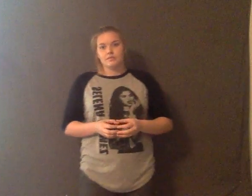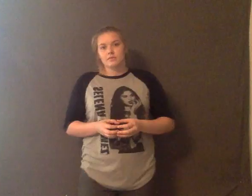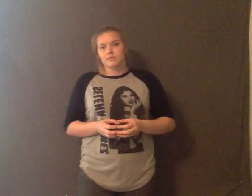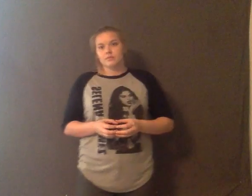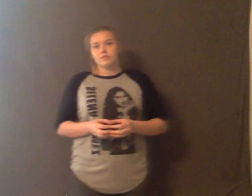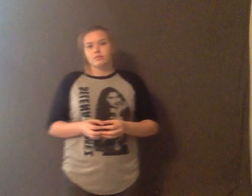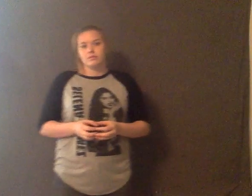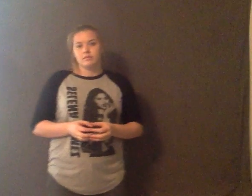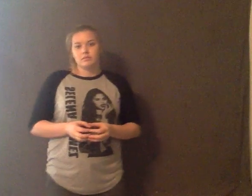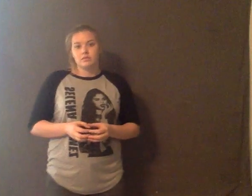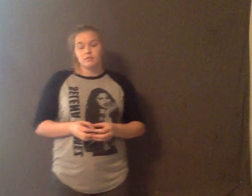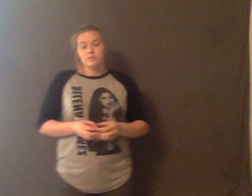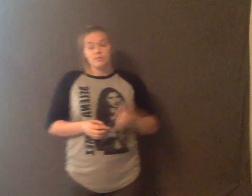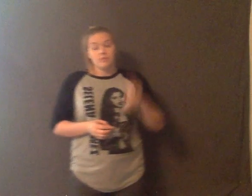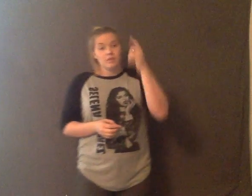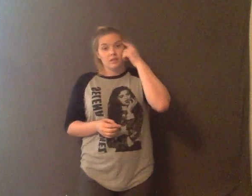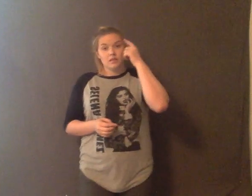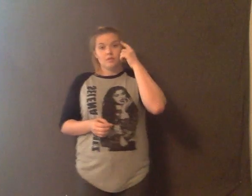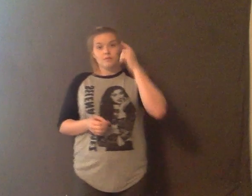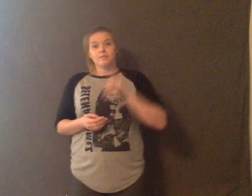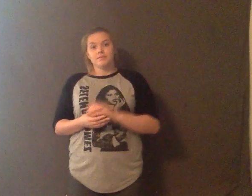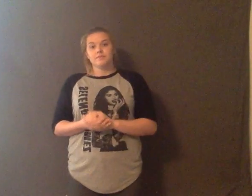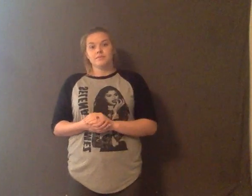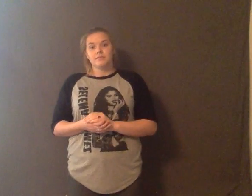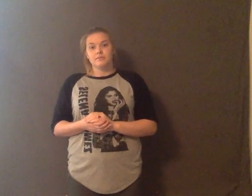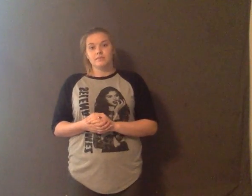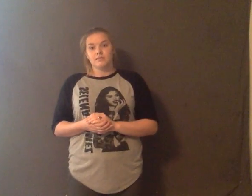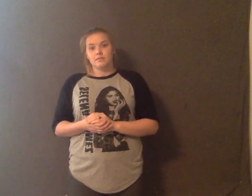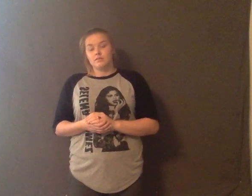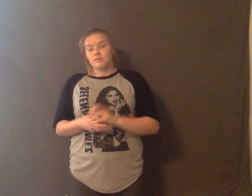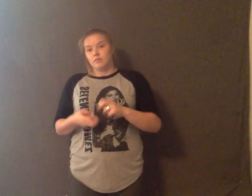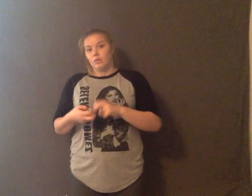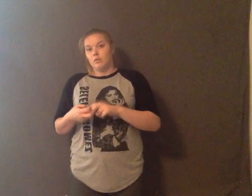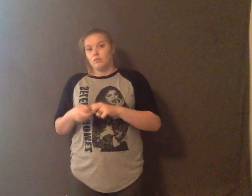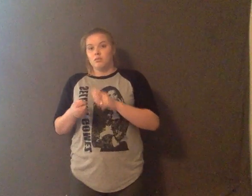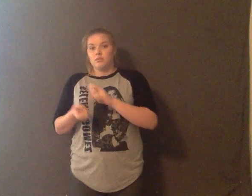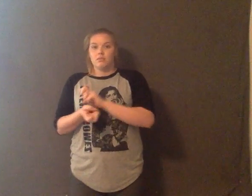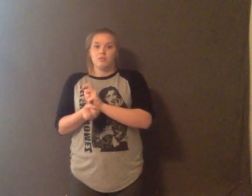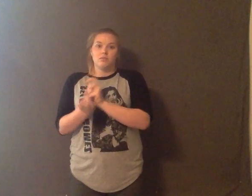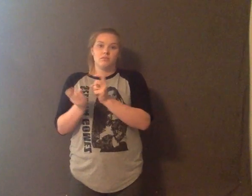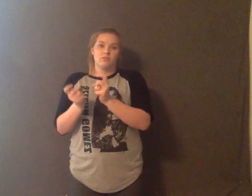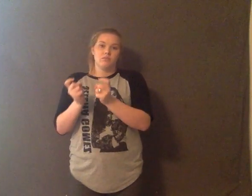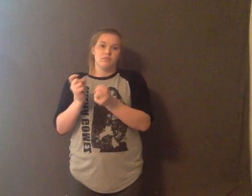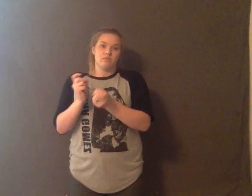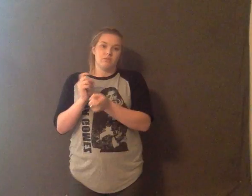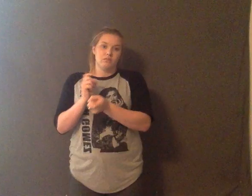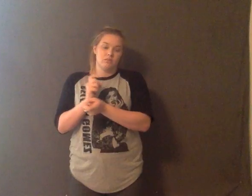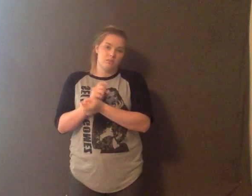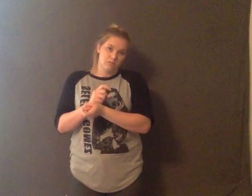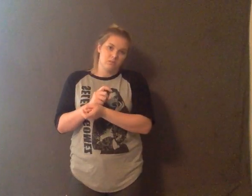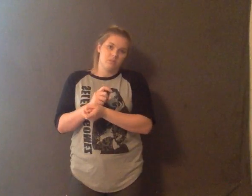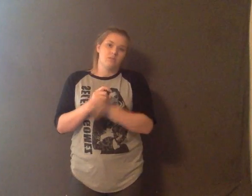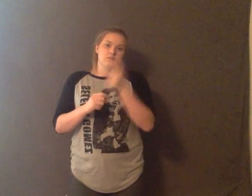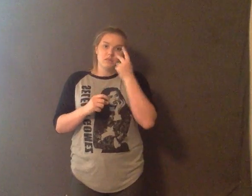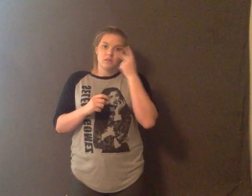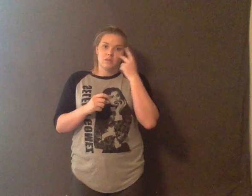humans. Right, and I think a lot of it was misdiagnosed. With the Alzheimer's or dementia, it takes several years, you see the progression, but to make it easier,